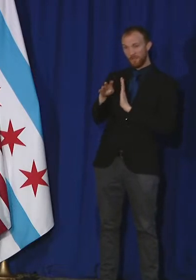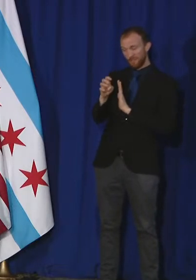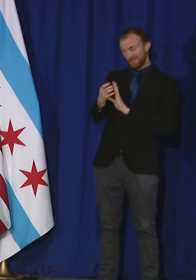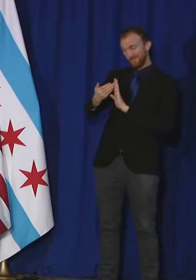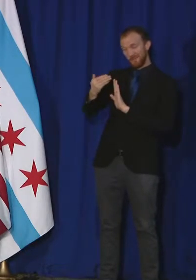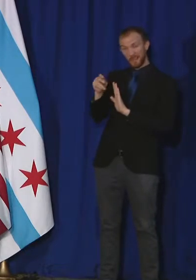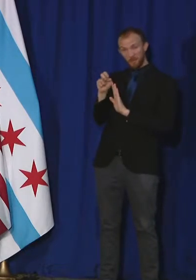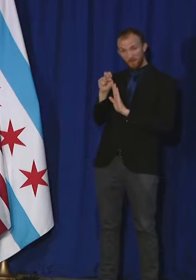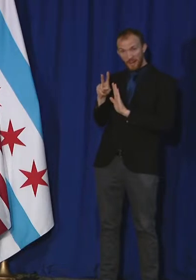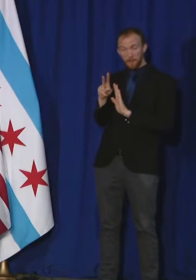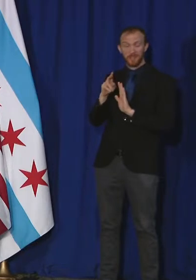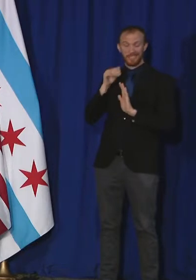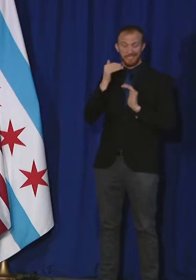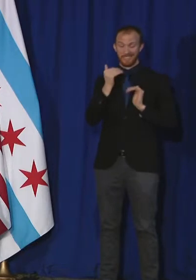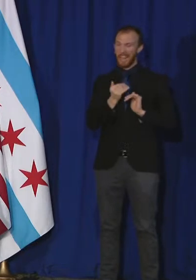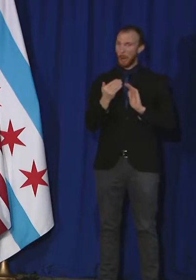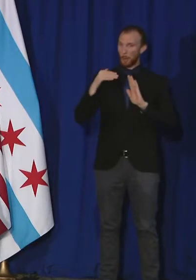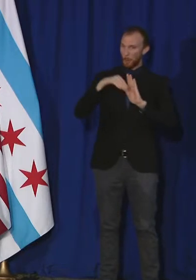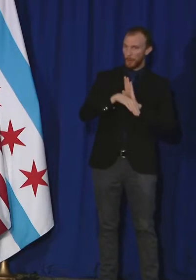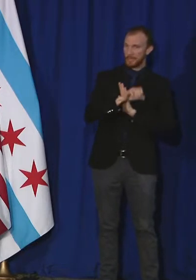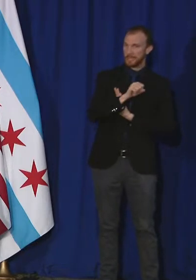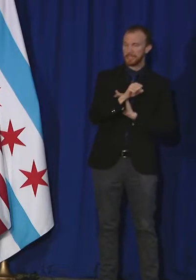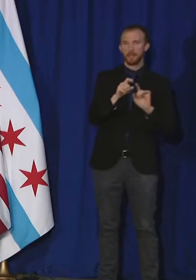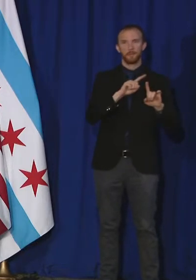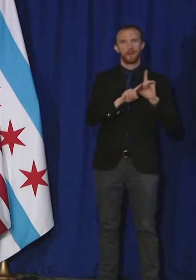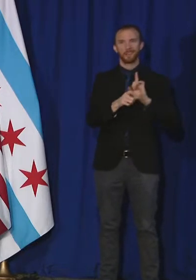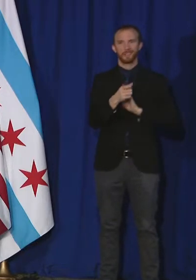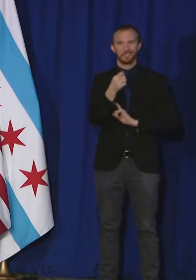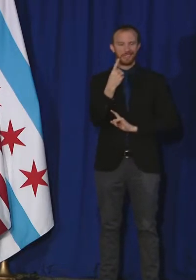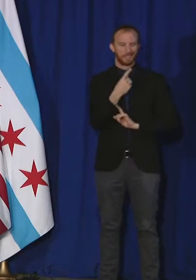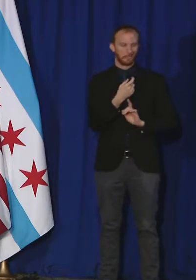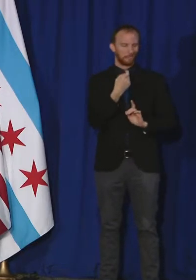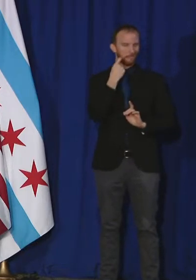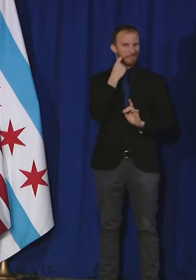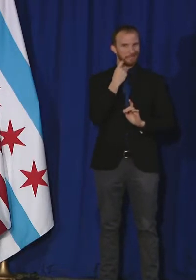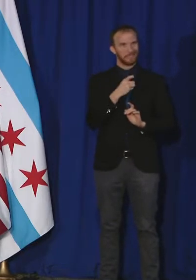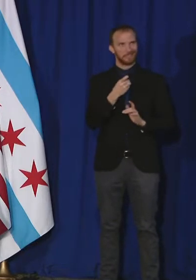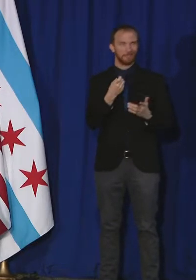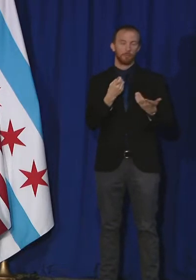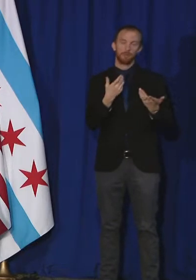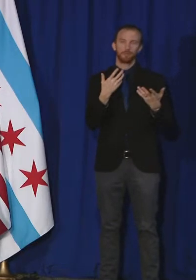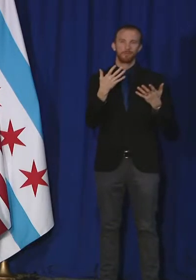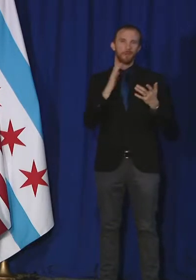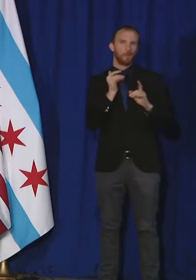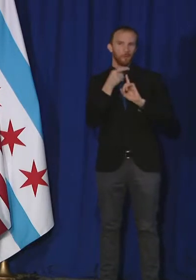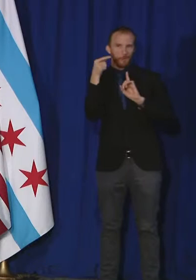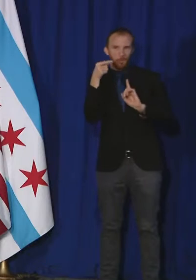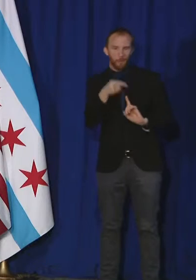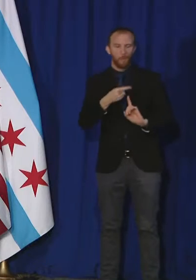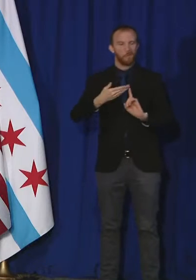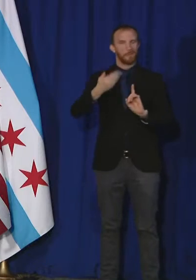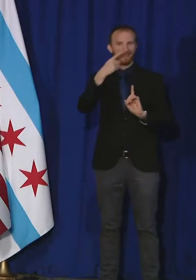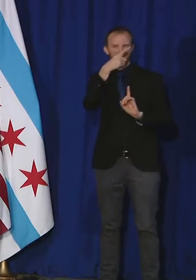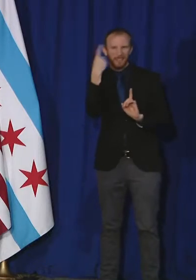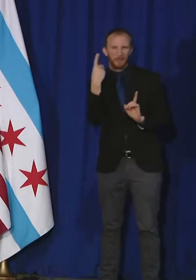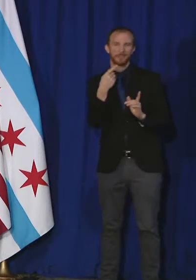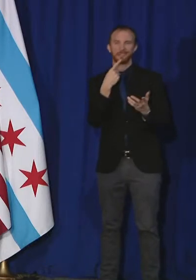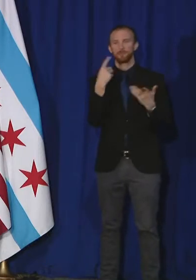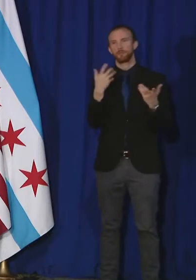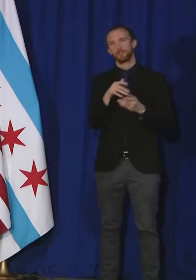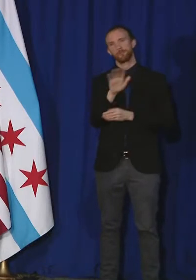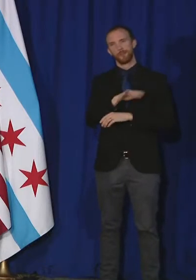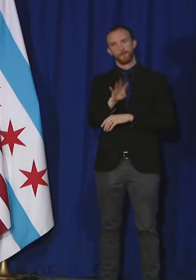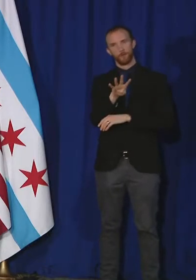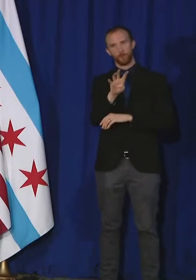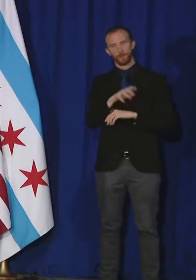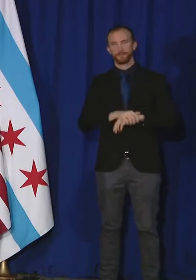in November, but well above the 400 new cases per day, which is where we'd like to be and where we were over the summer. If we look at